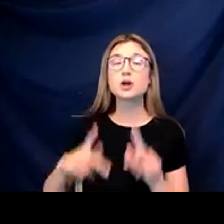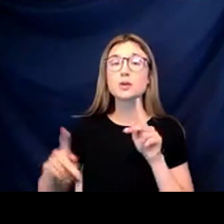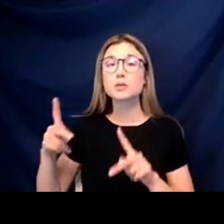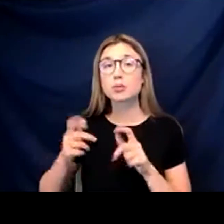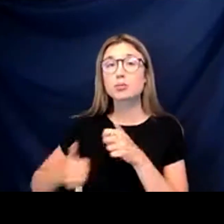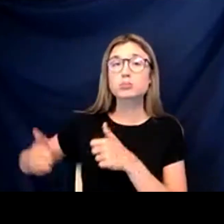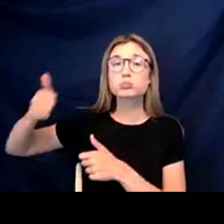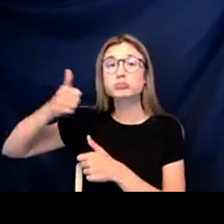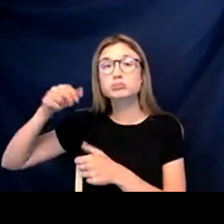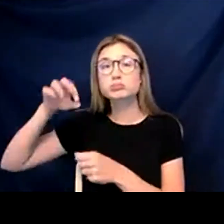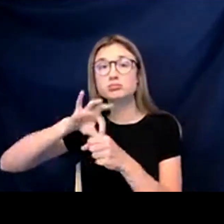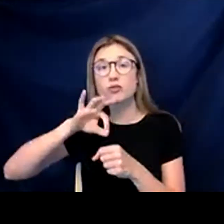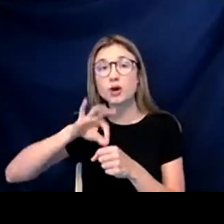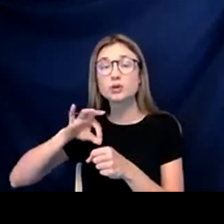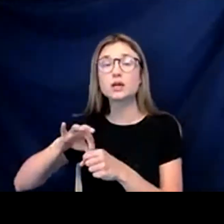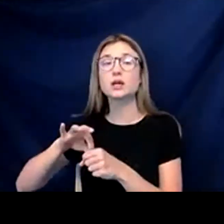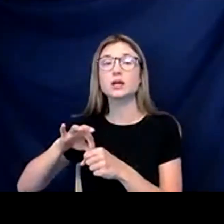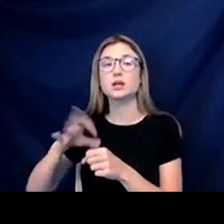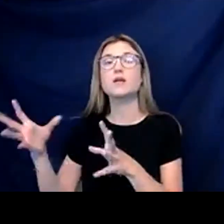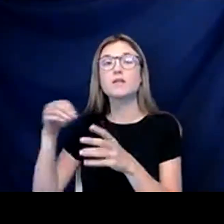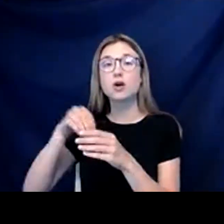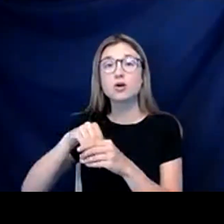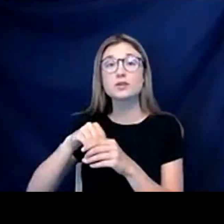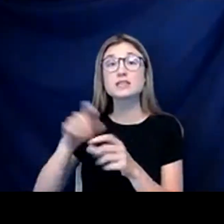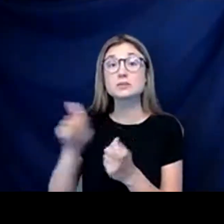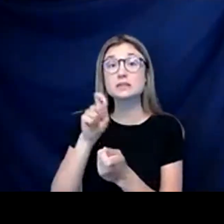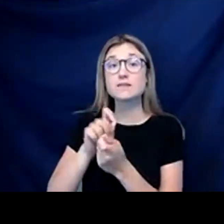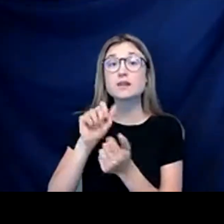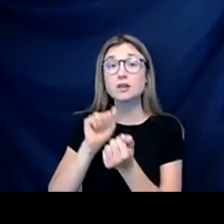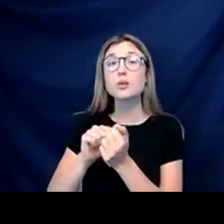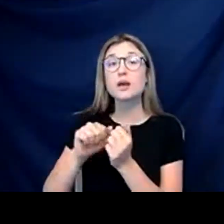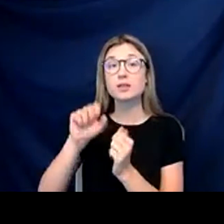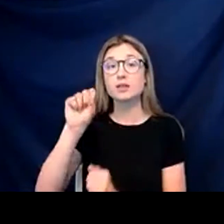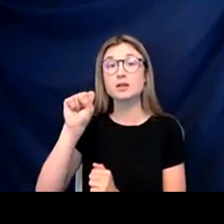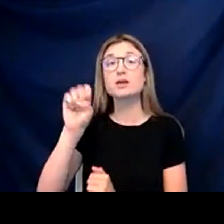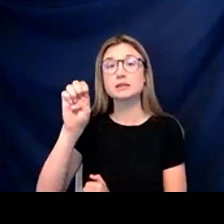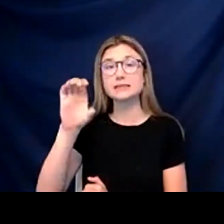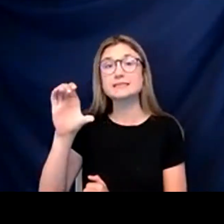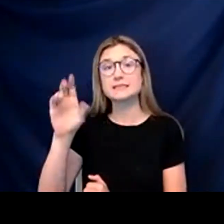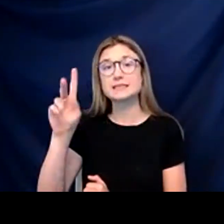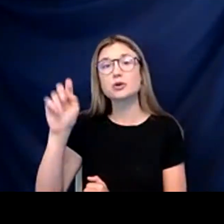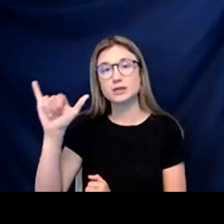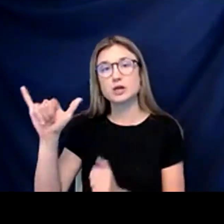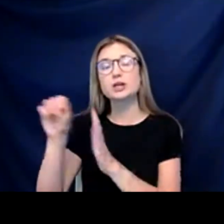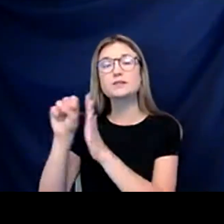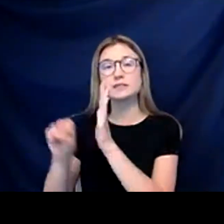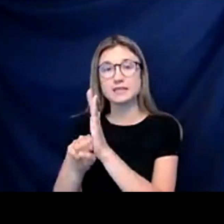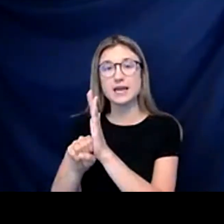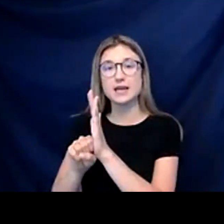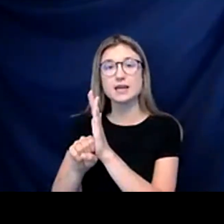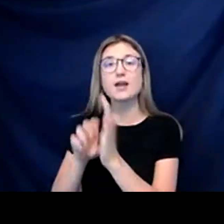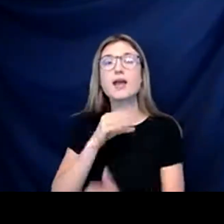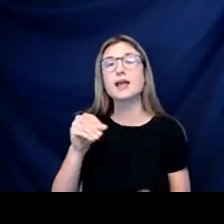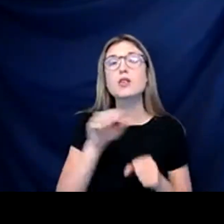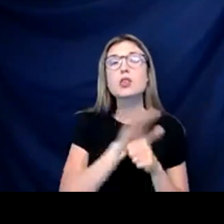with the Secretary of State's office specifically that put on the voting, and I guess the registrars locally,